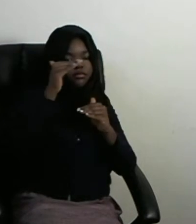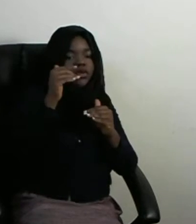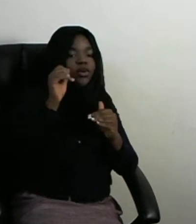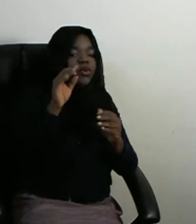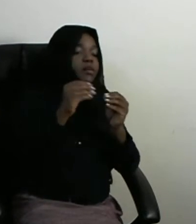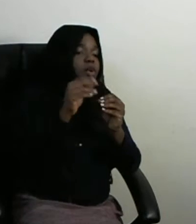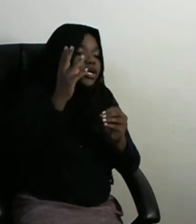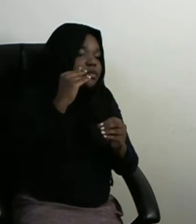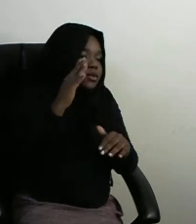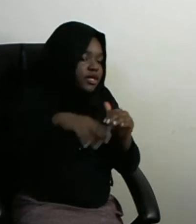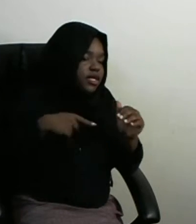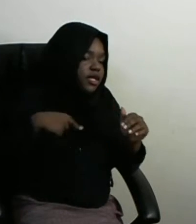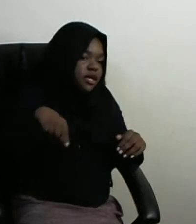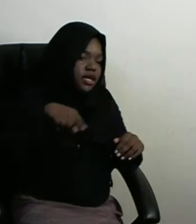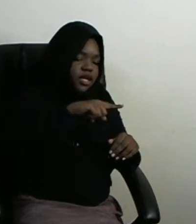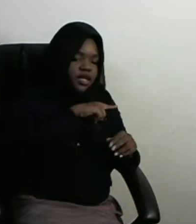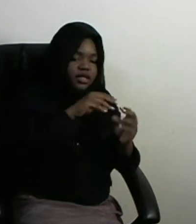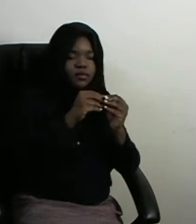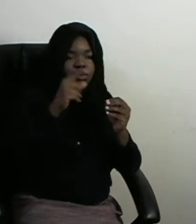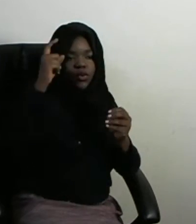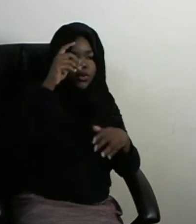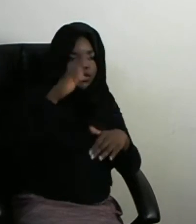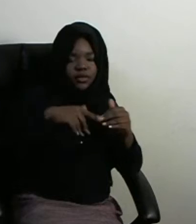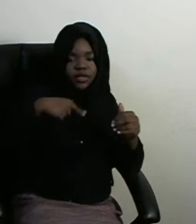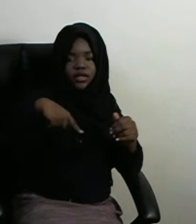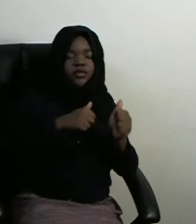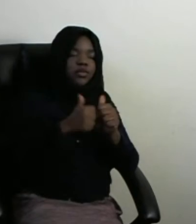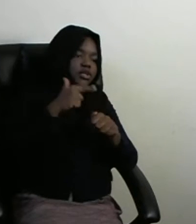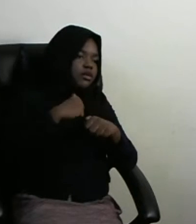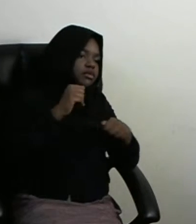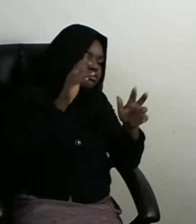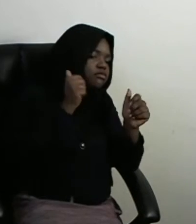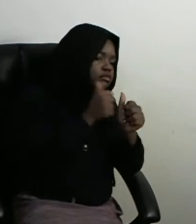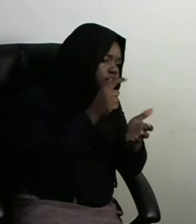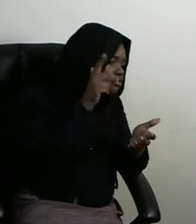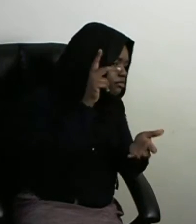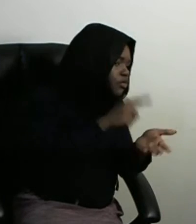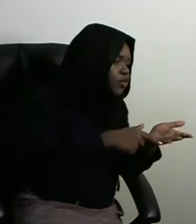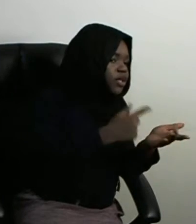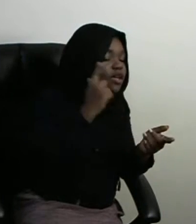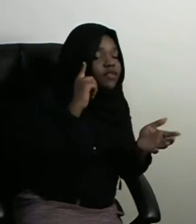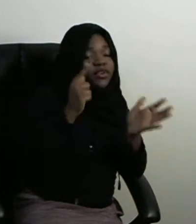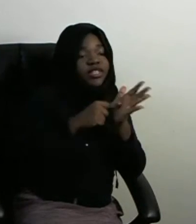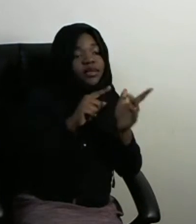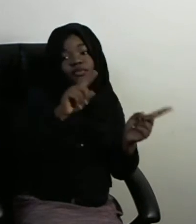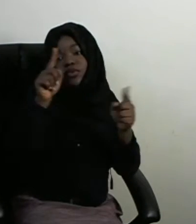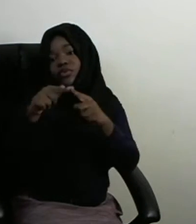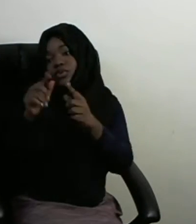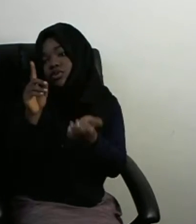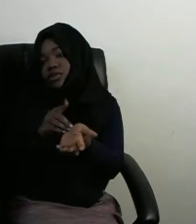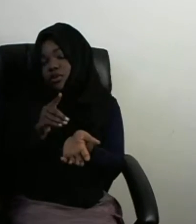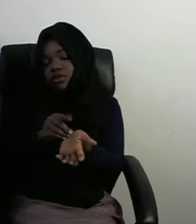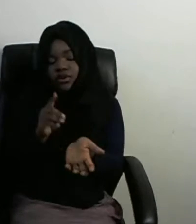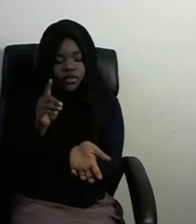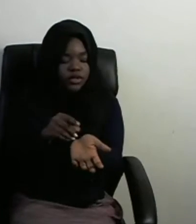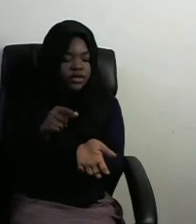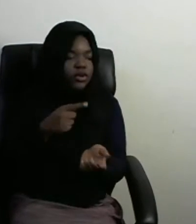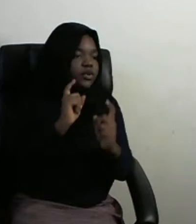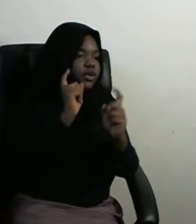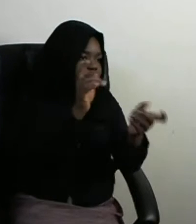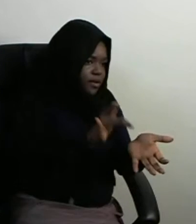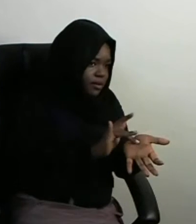or experience and wisdom more than we do. So for example, you go to the doctor and the doctor